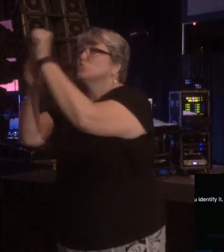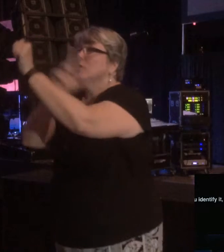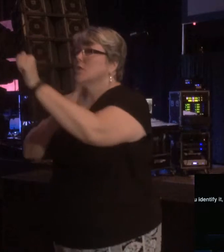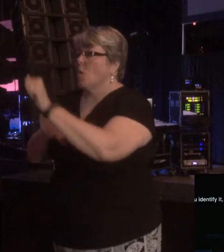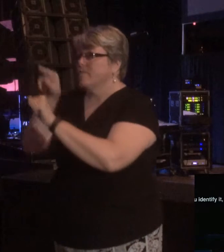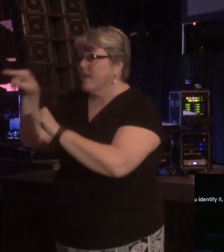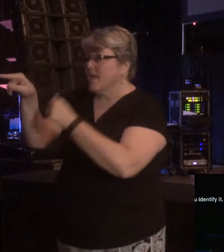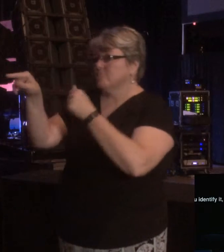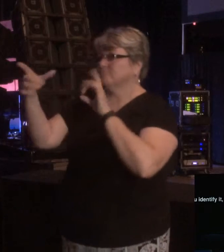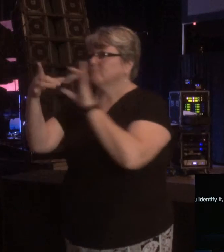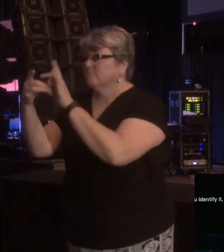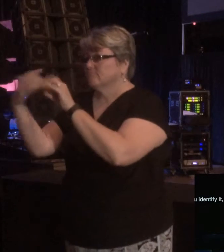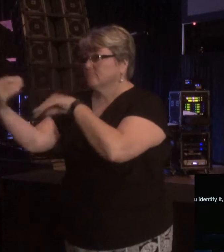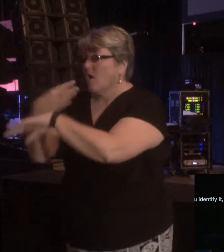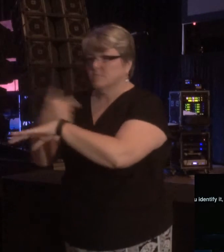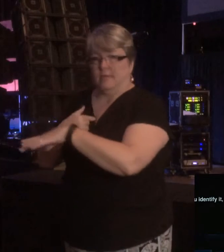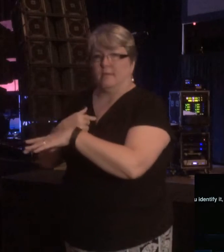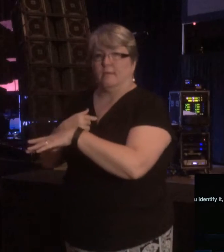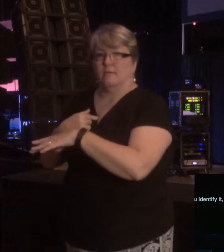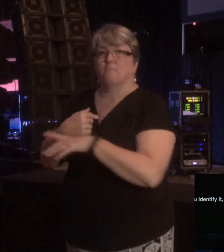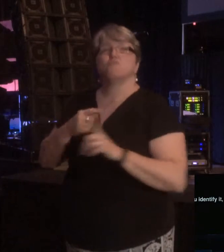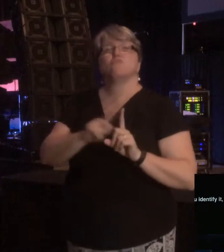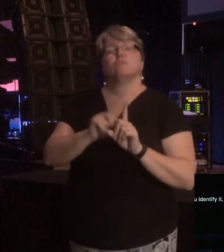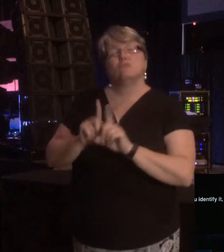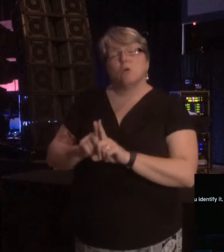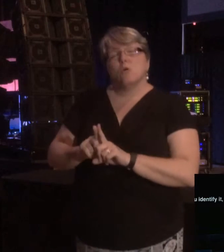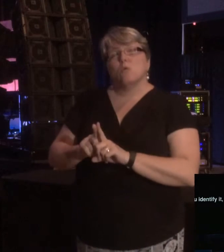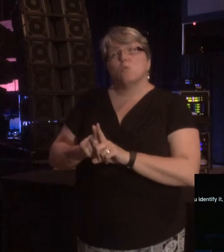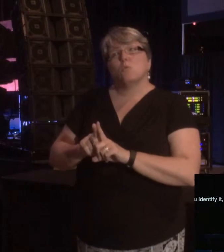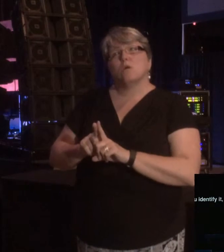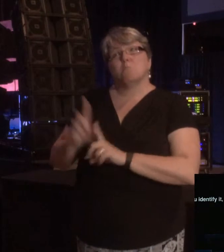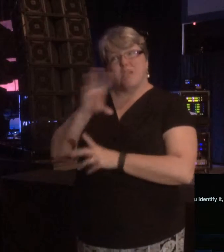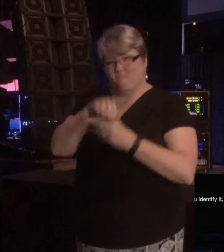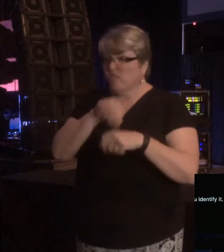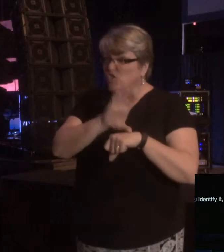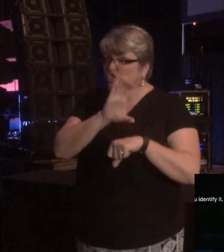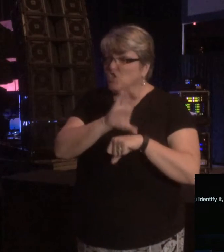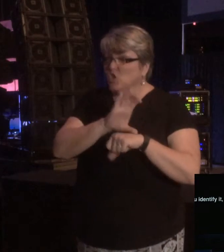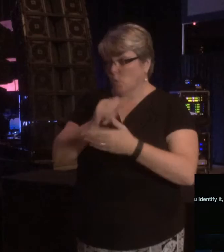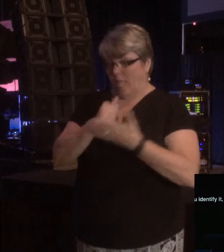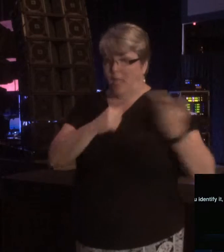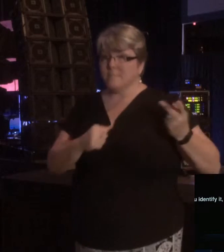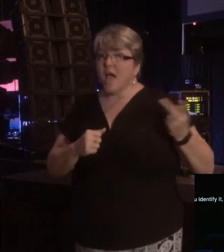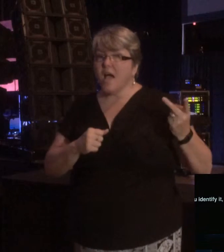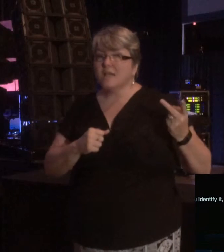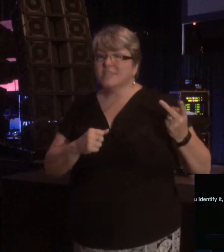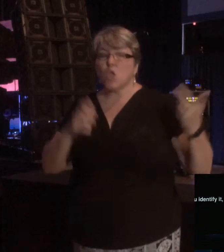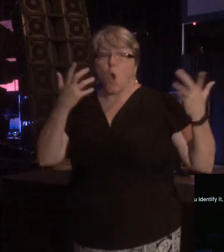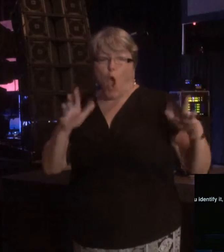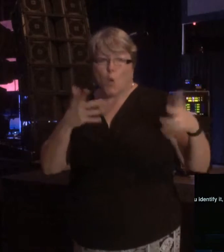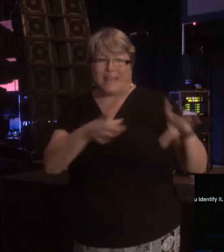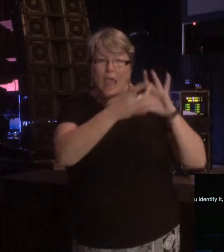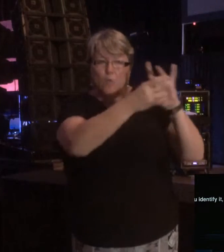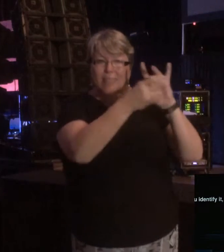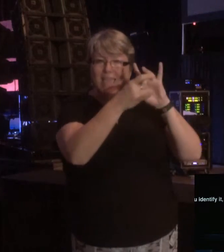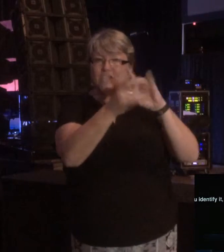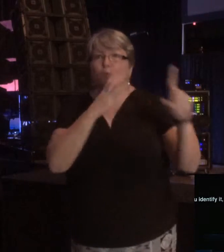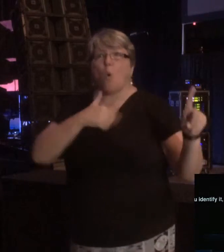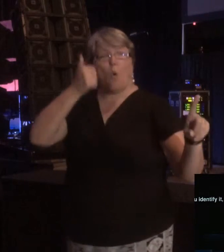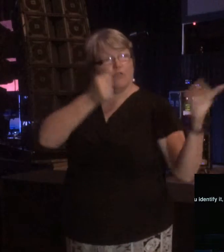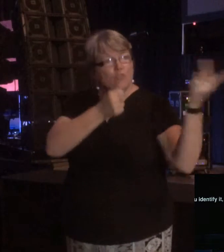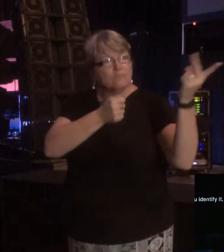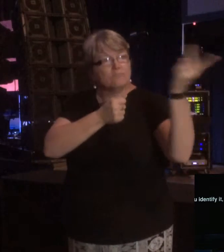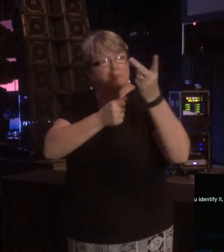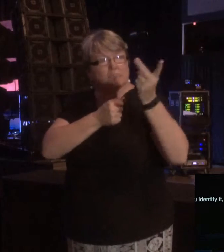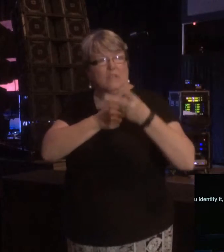what does that mean? Some of you are in a relationship with somebody that really doesn't have healthy sexual boundaries, and you're going to be in love with them and want to stay with